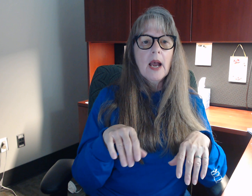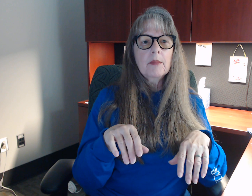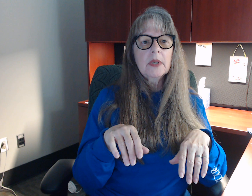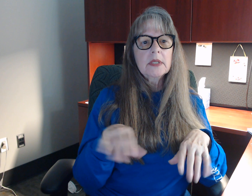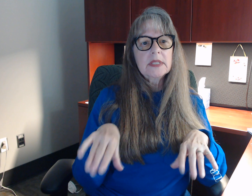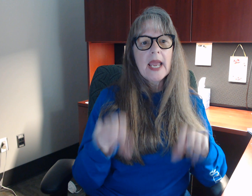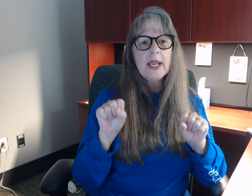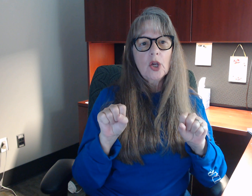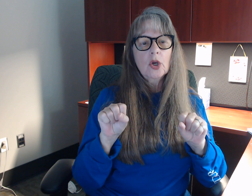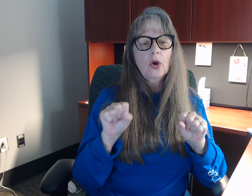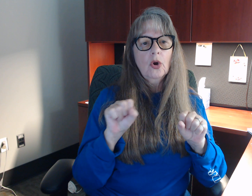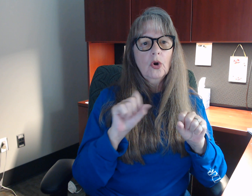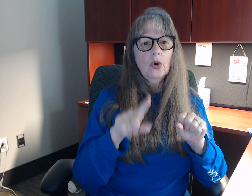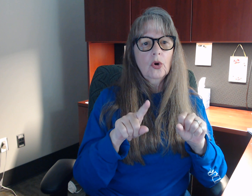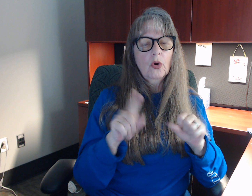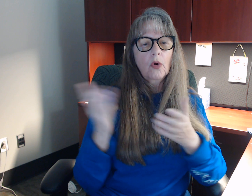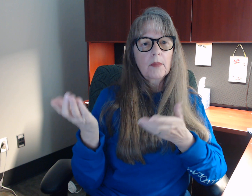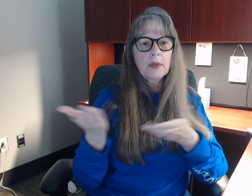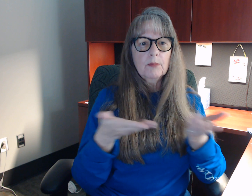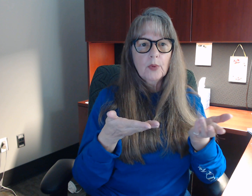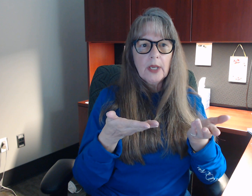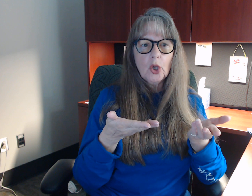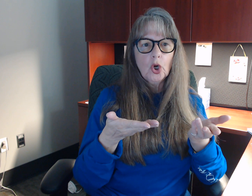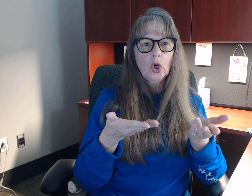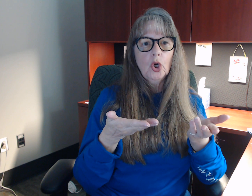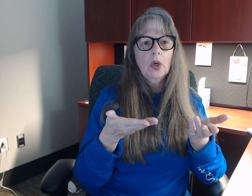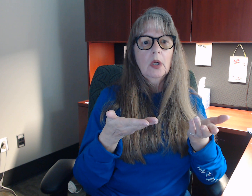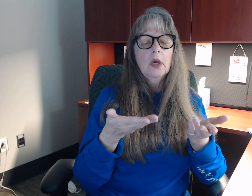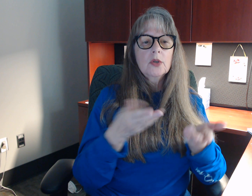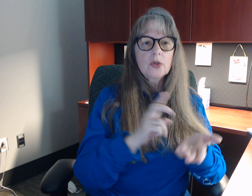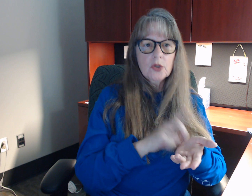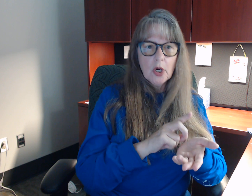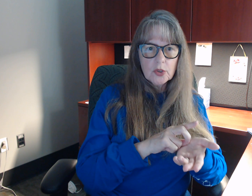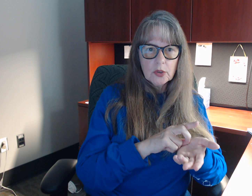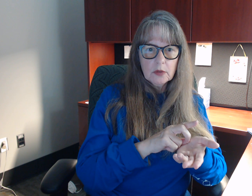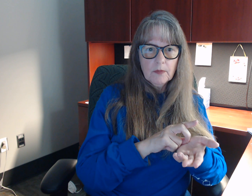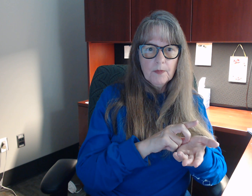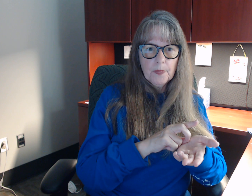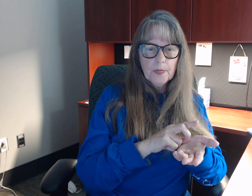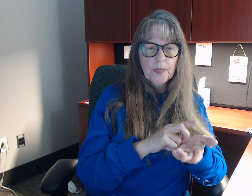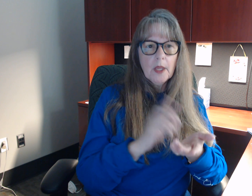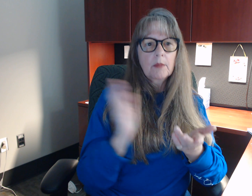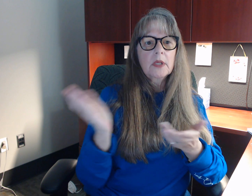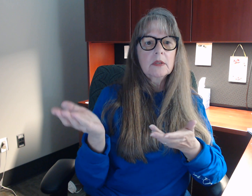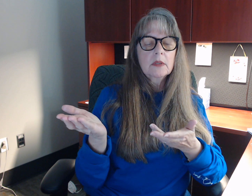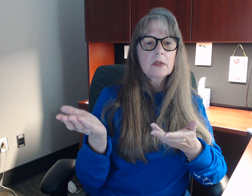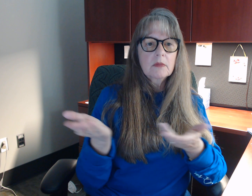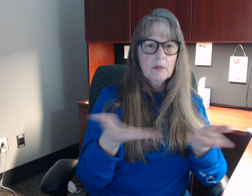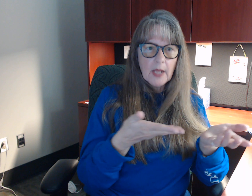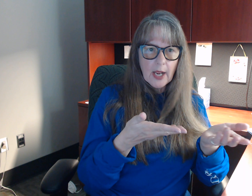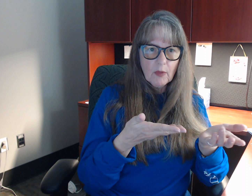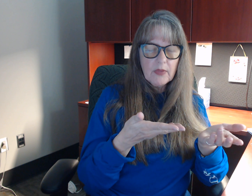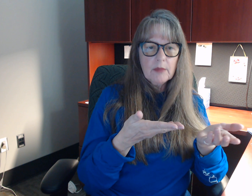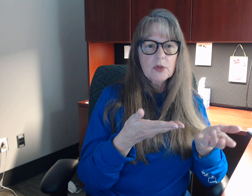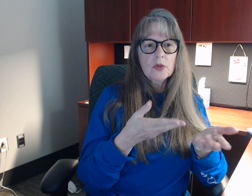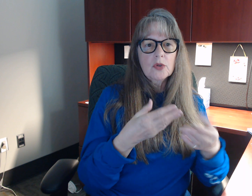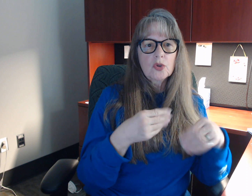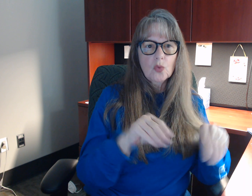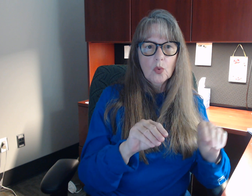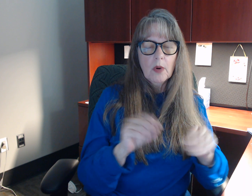to take her, or I'm going to bring her to the doctor. I'm going to carry them to the store. I'm going to